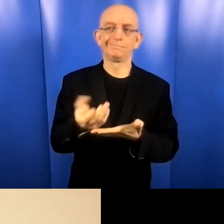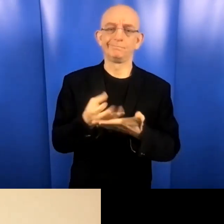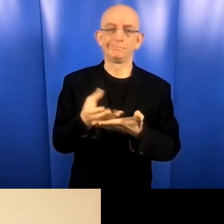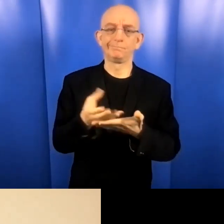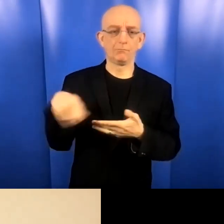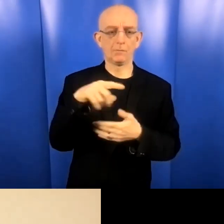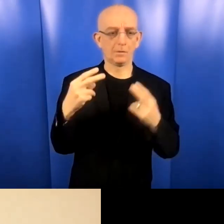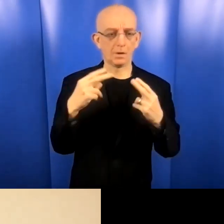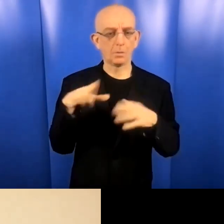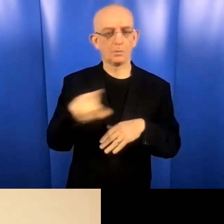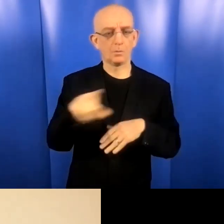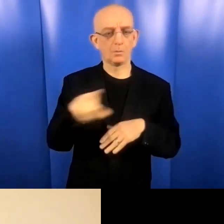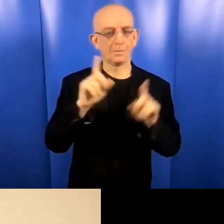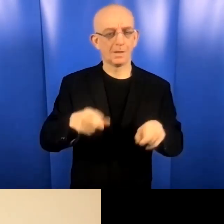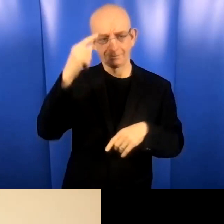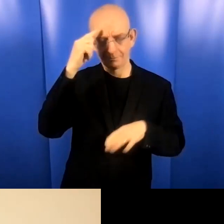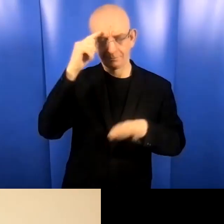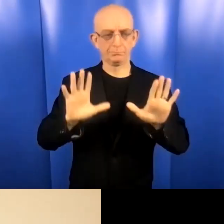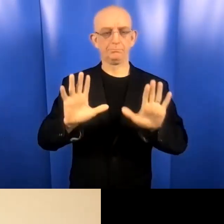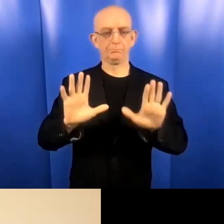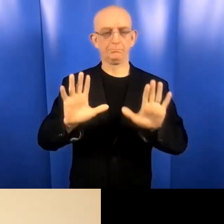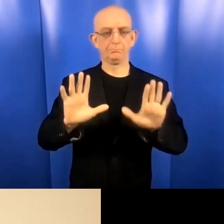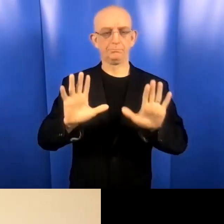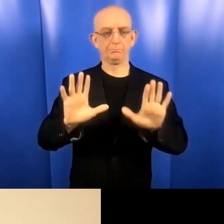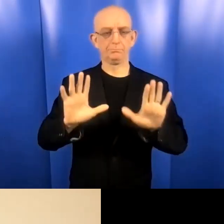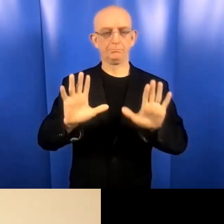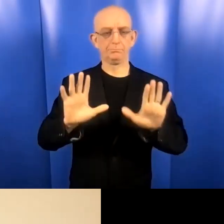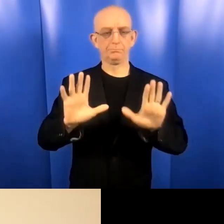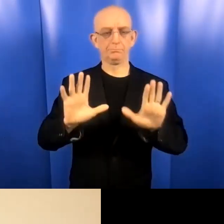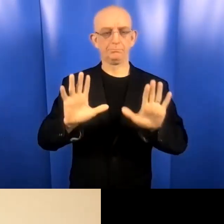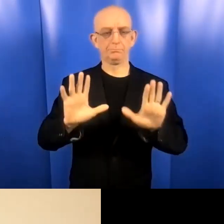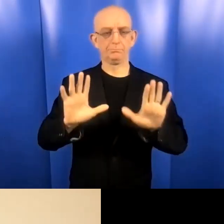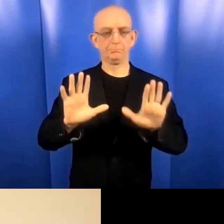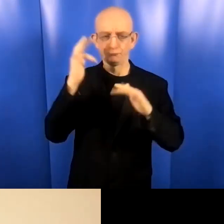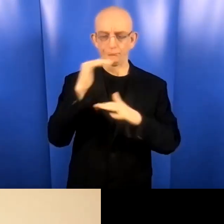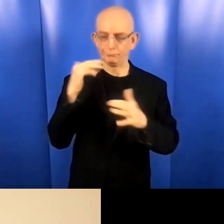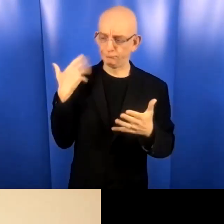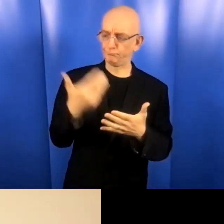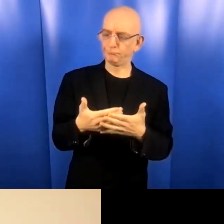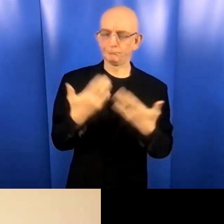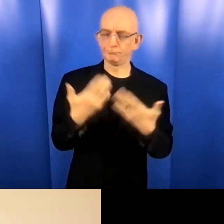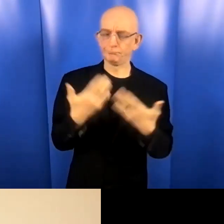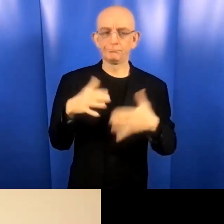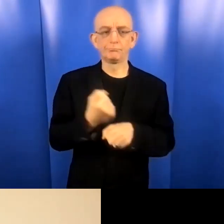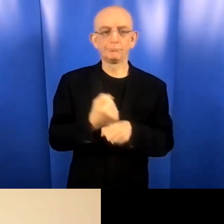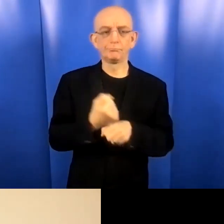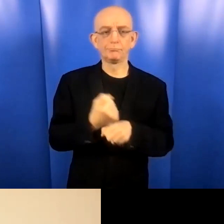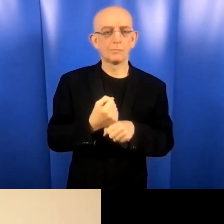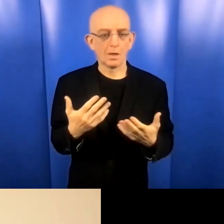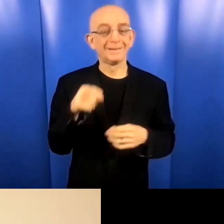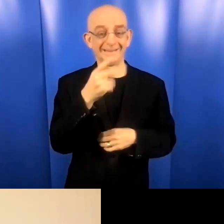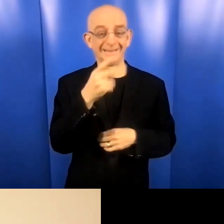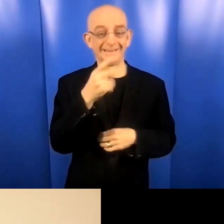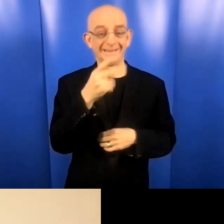we look at the national policies that are framed at the national level, we see the national policies